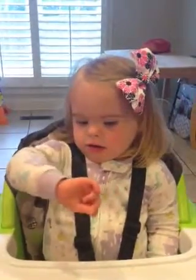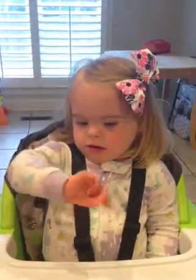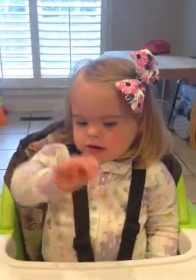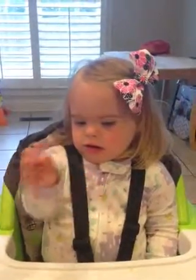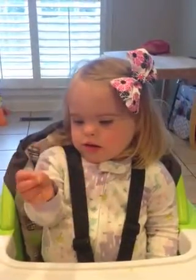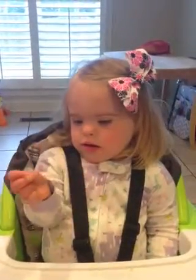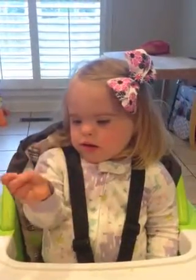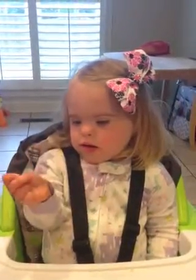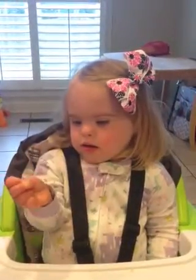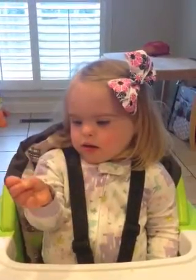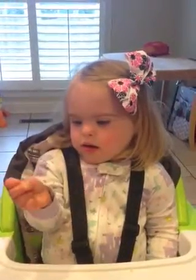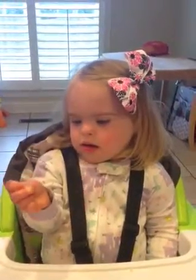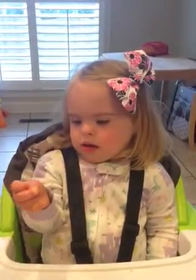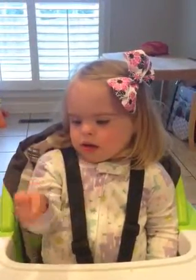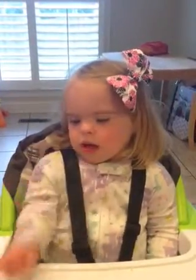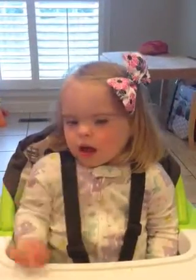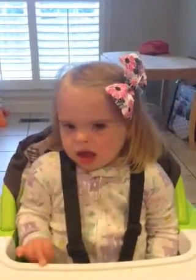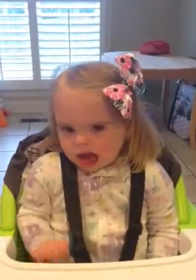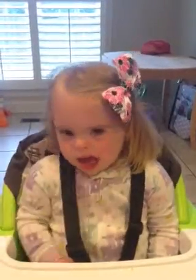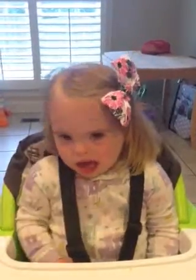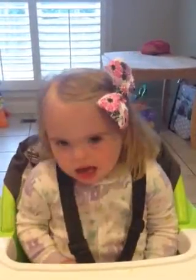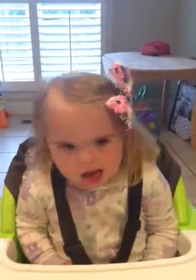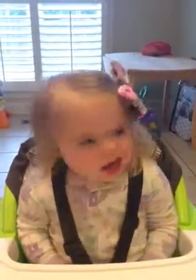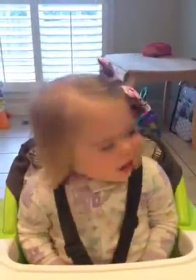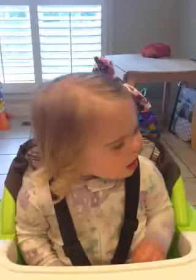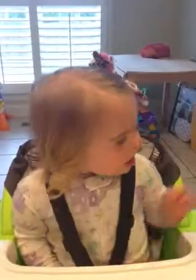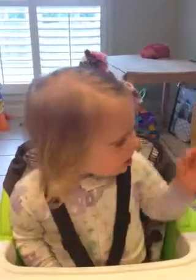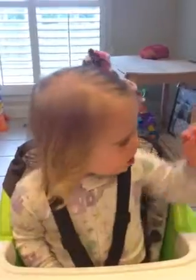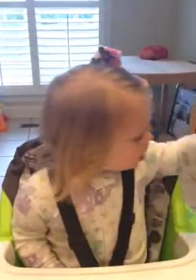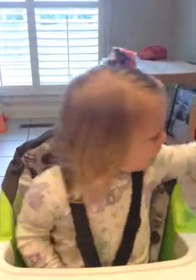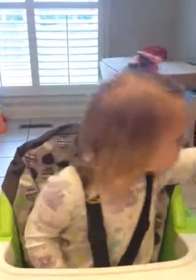Good. With her little pinky out. And make a J motion.